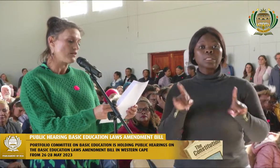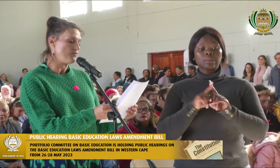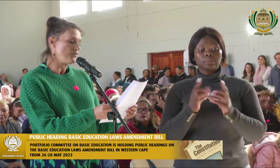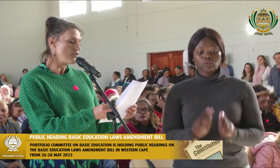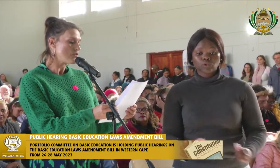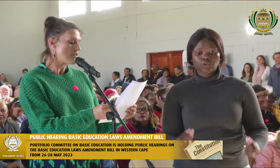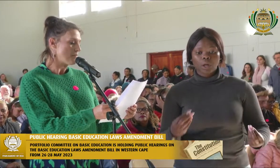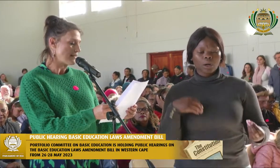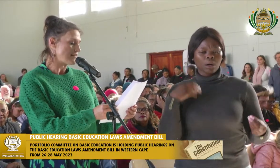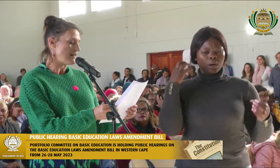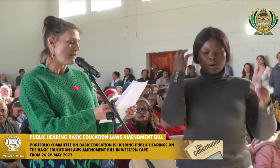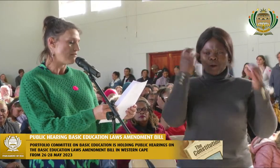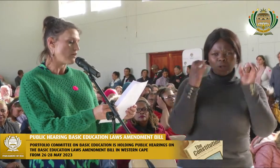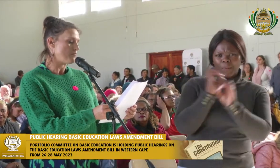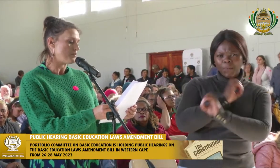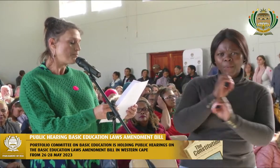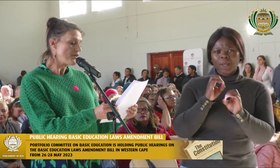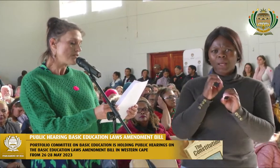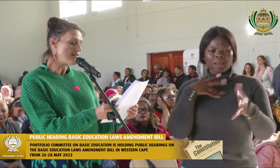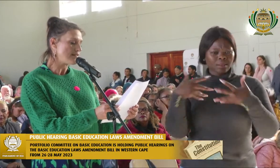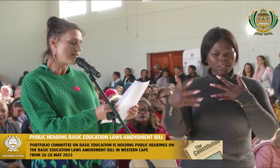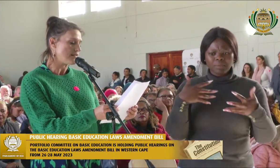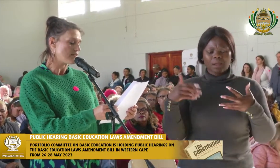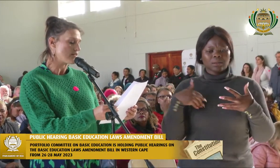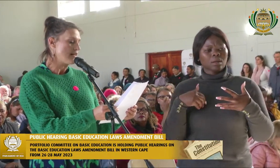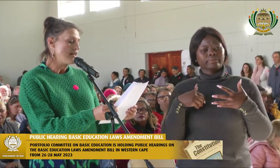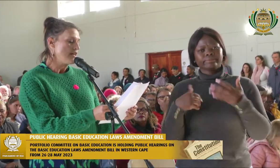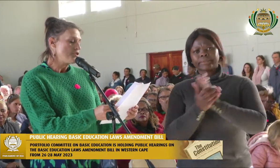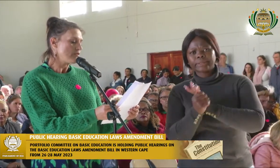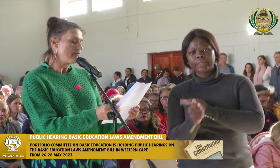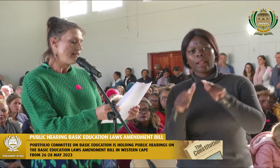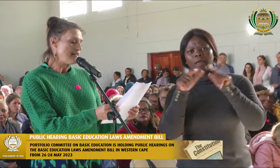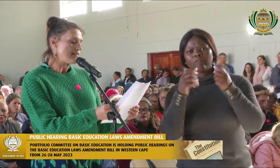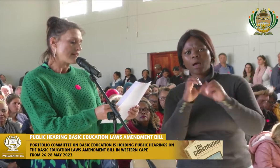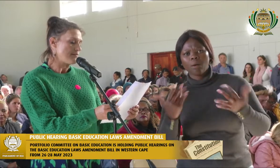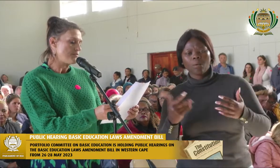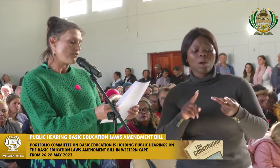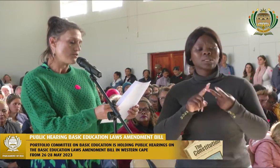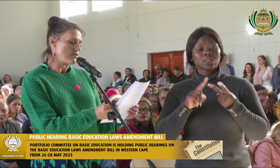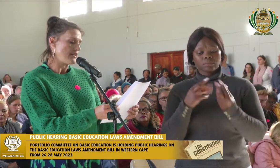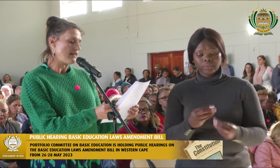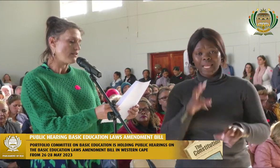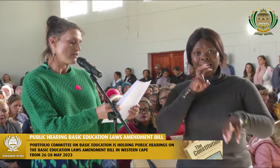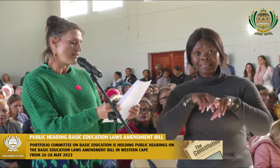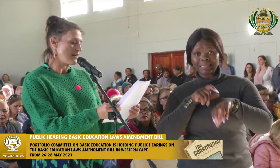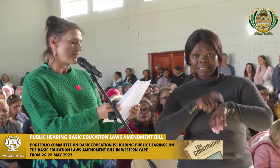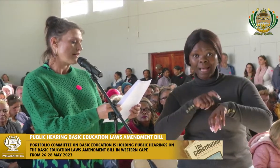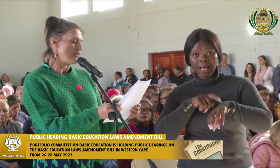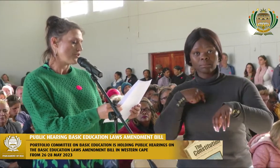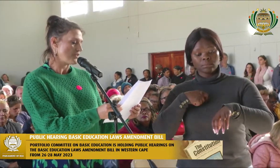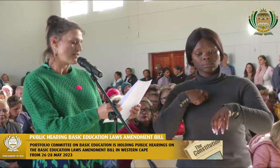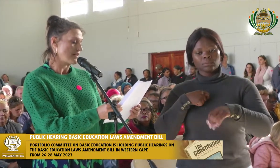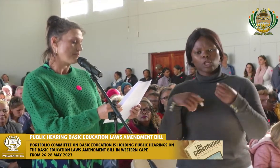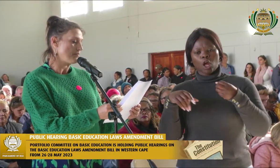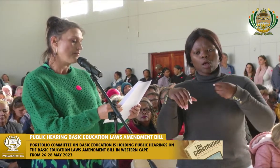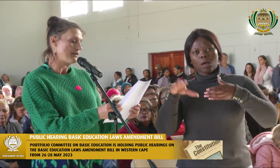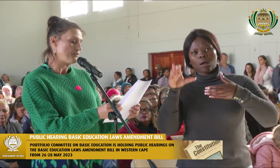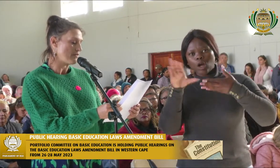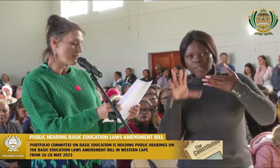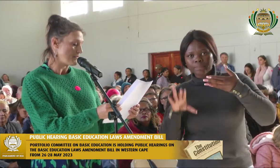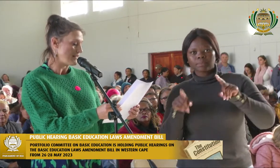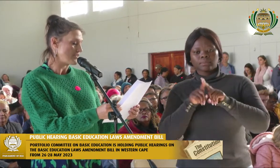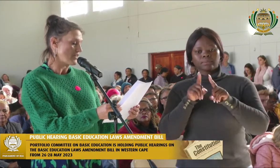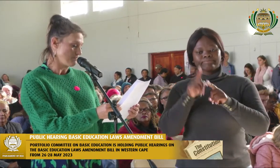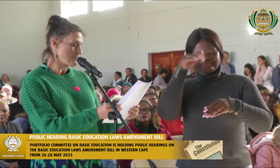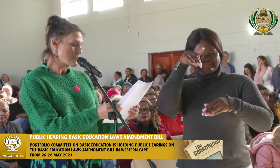not being confused no matter their level of processing skills. Children need time to consolidate concepts, not just come, but